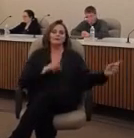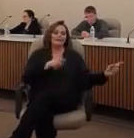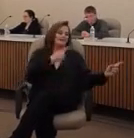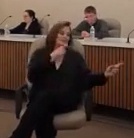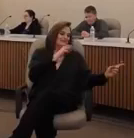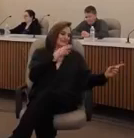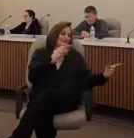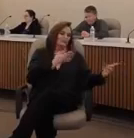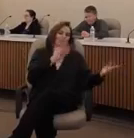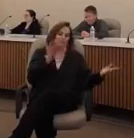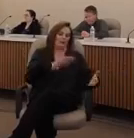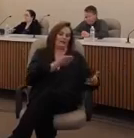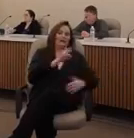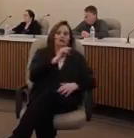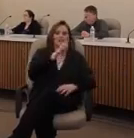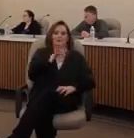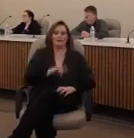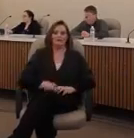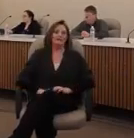Terry.